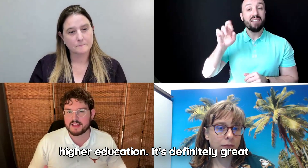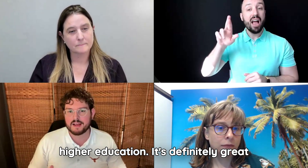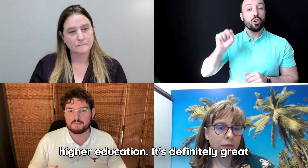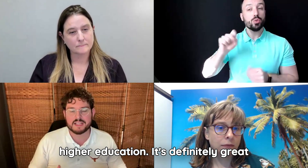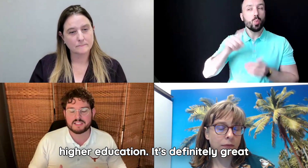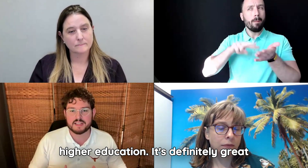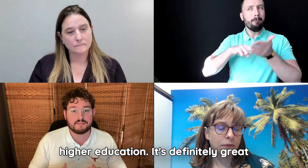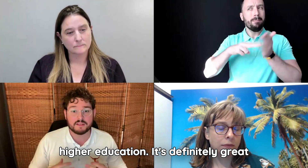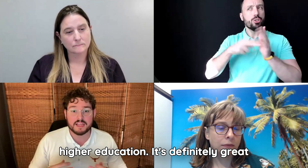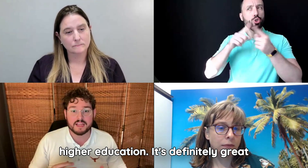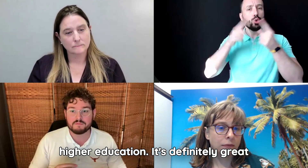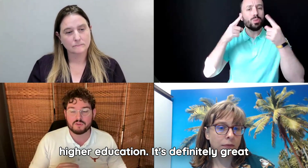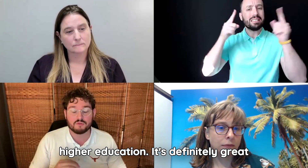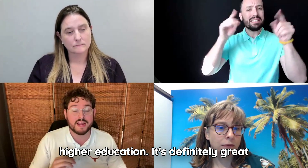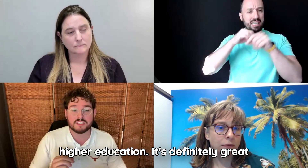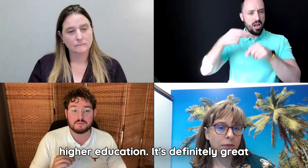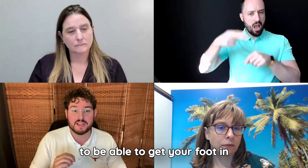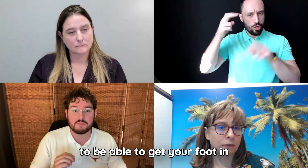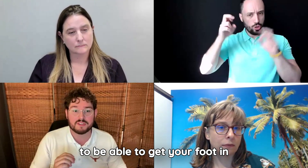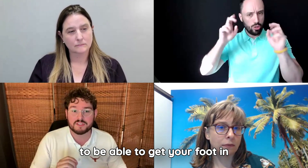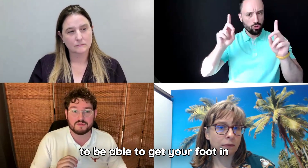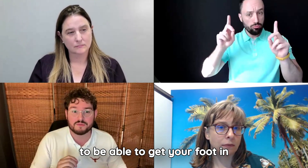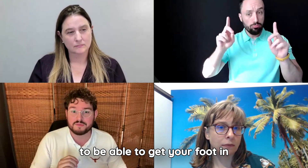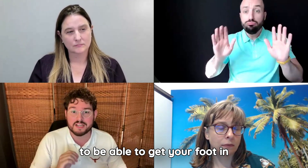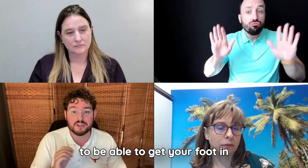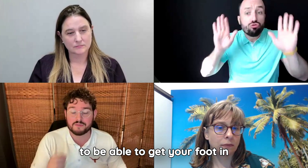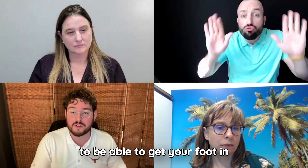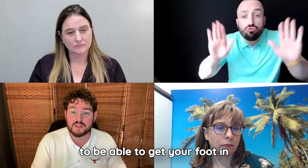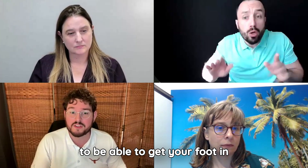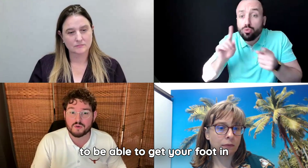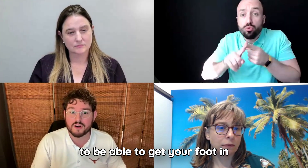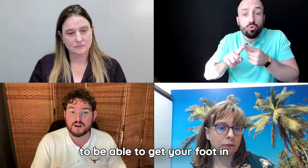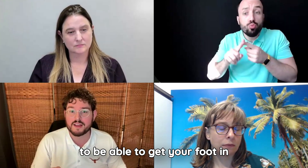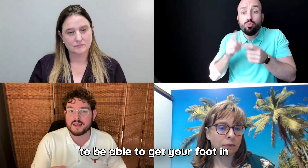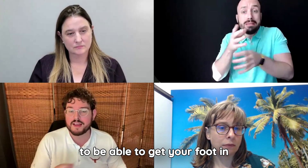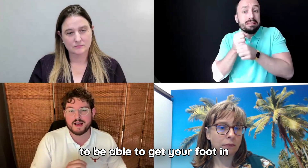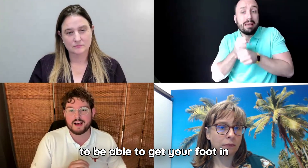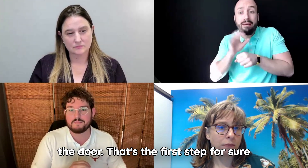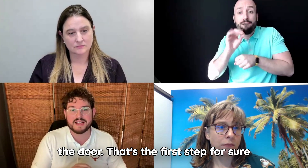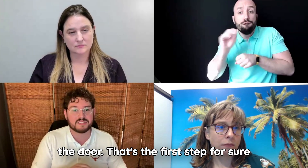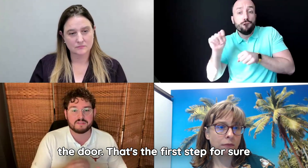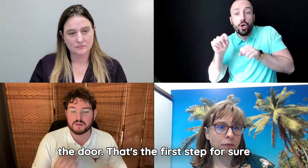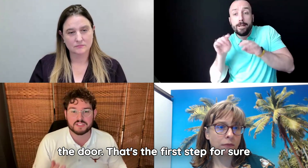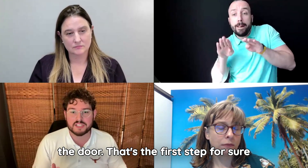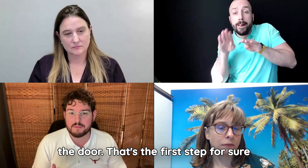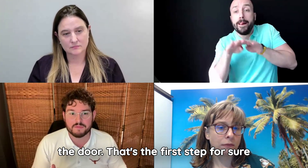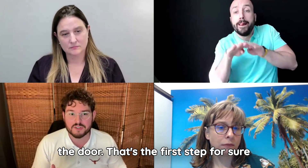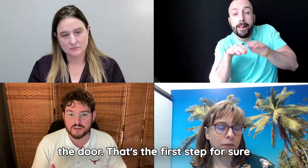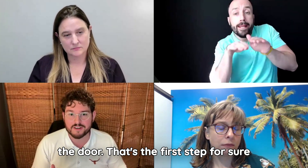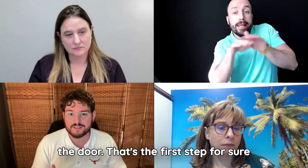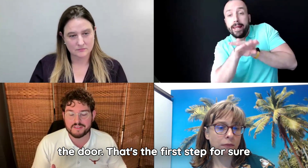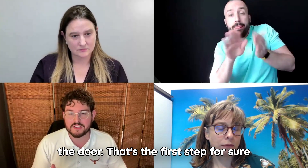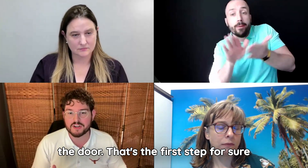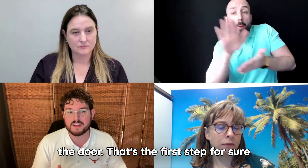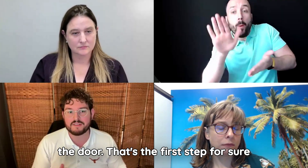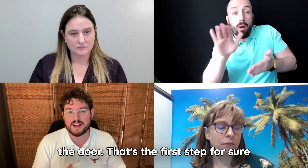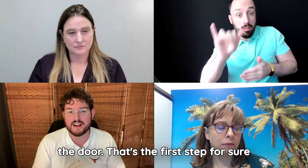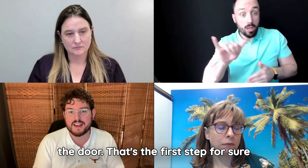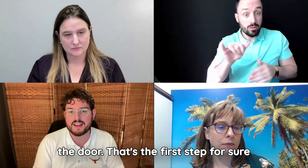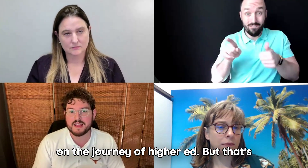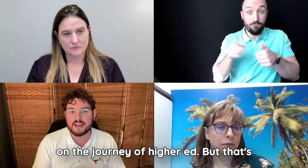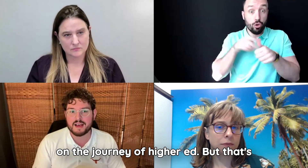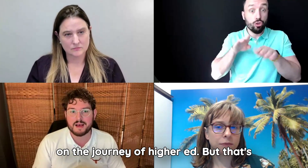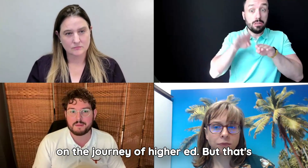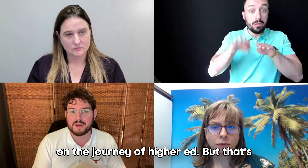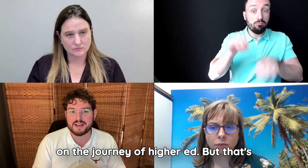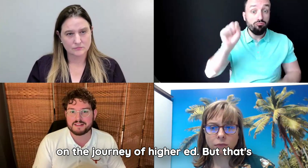education. It's definitely great to be able to get your foot in the door. That's the first step for sure in the journey of higher